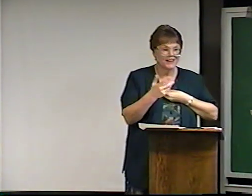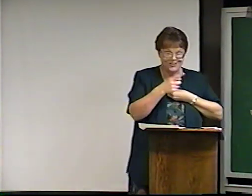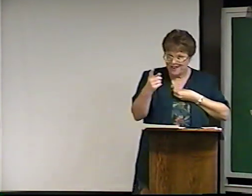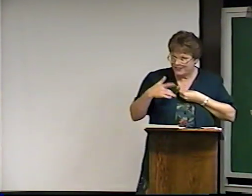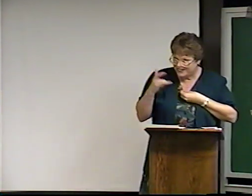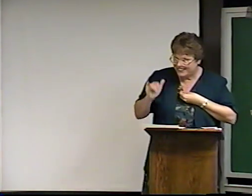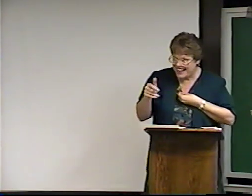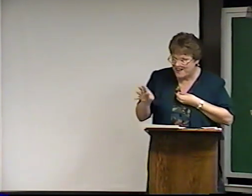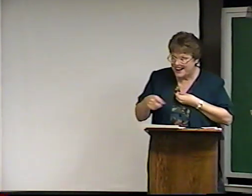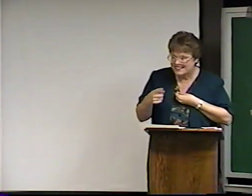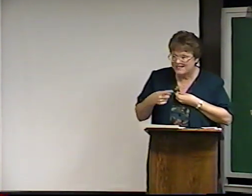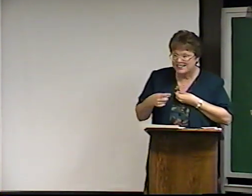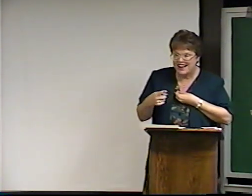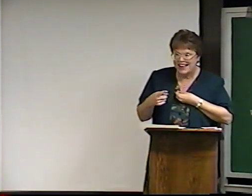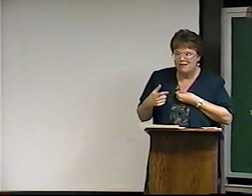Yeah. You ever feel that way sometimes?